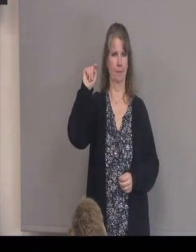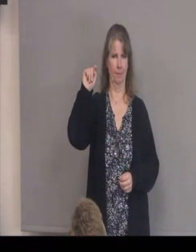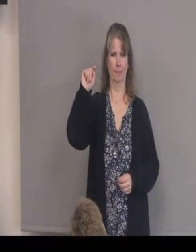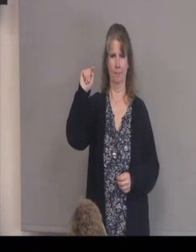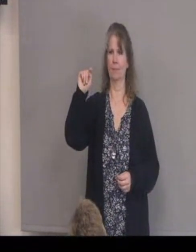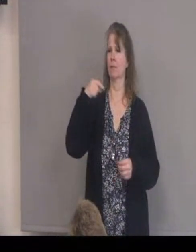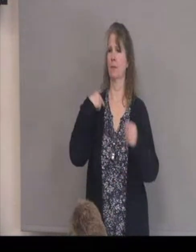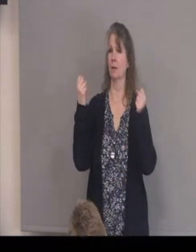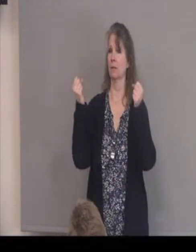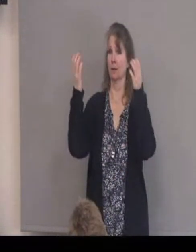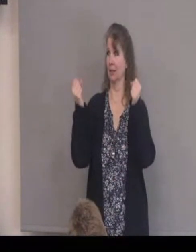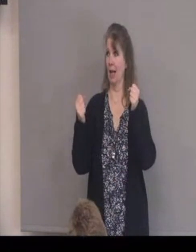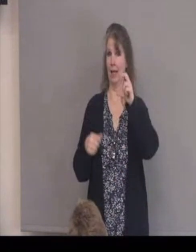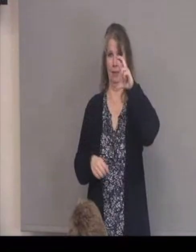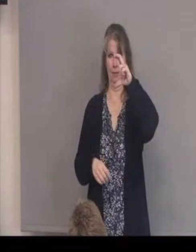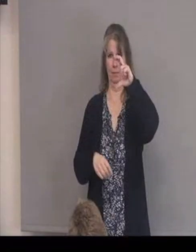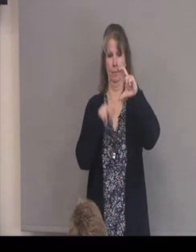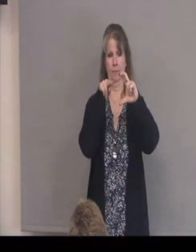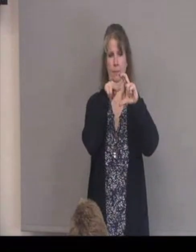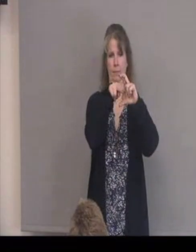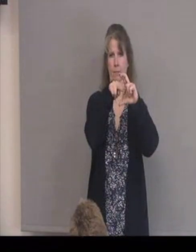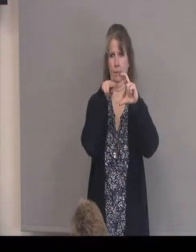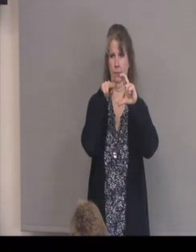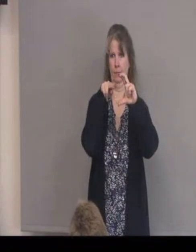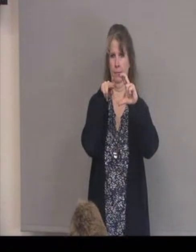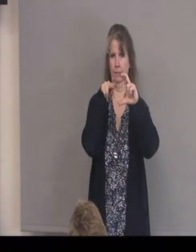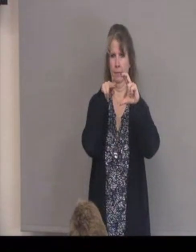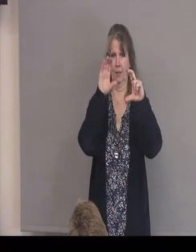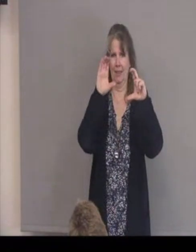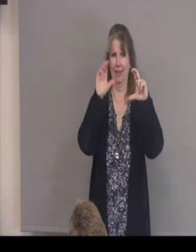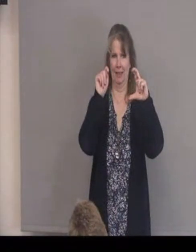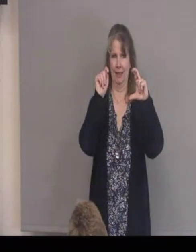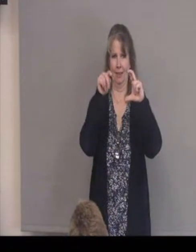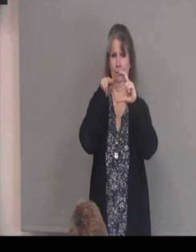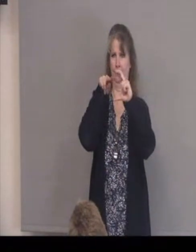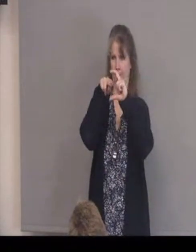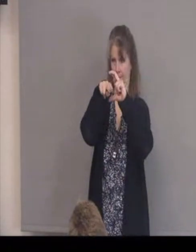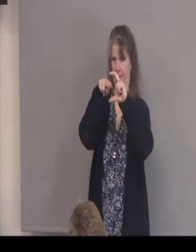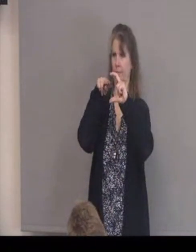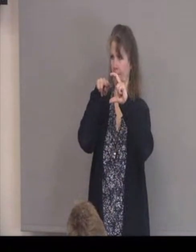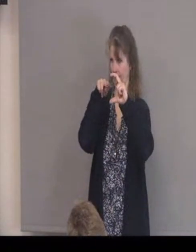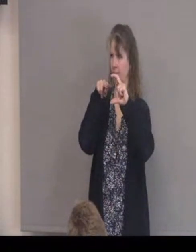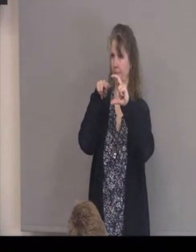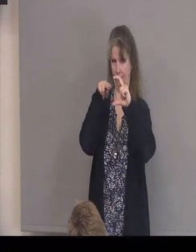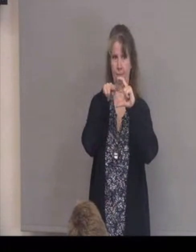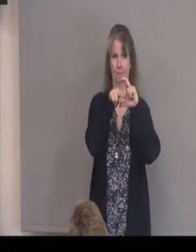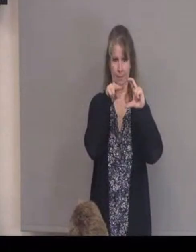These pictures show CT scans. This is my sign for it, CT.